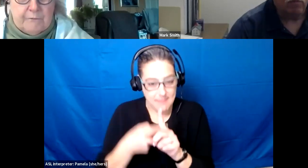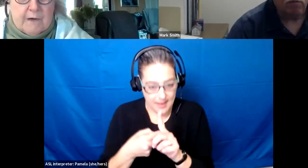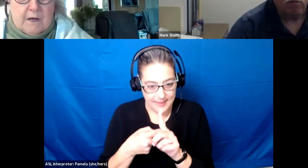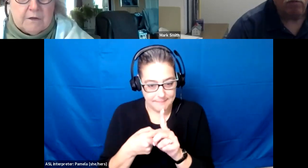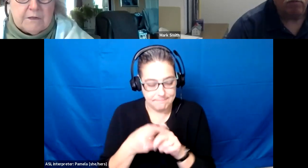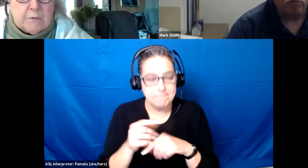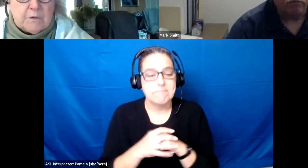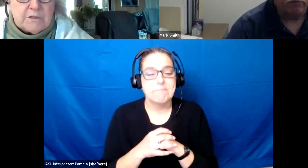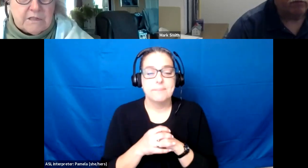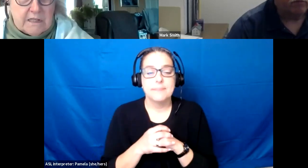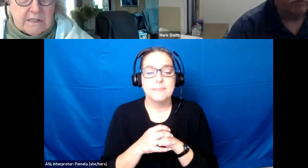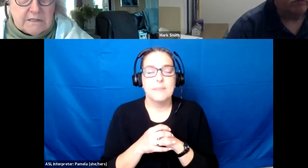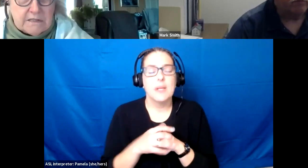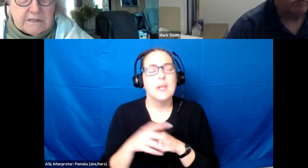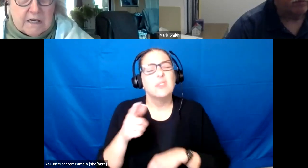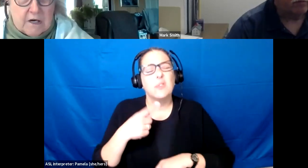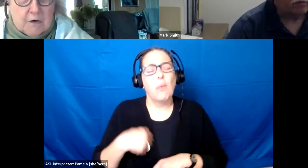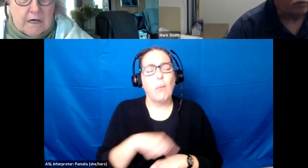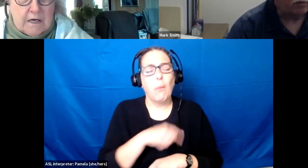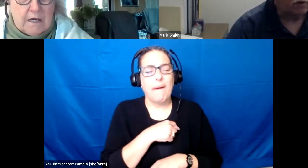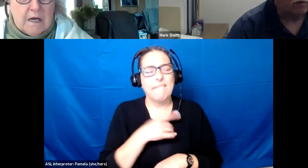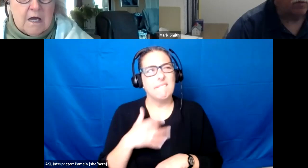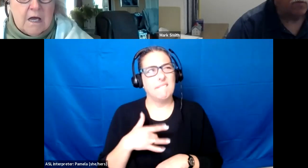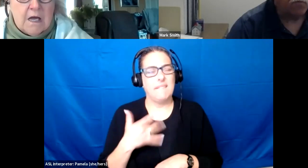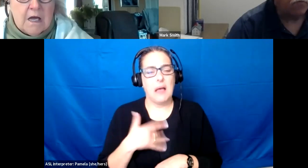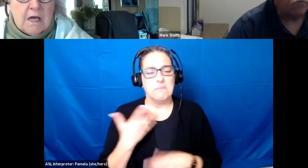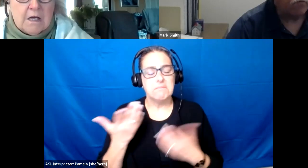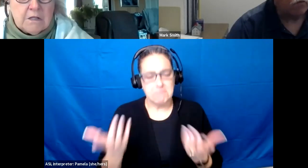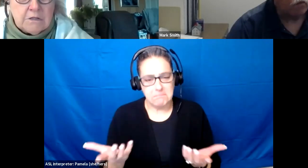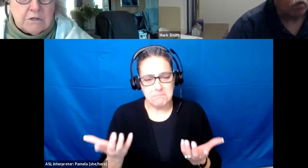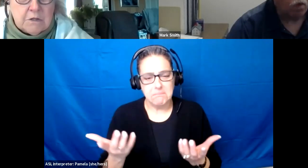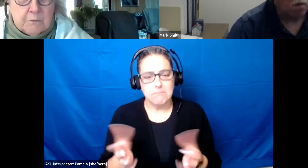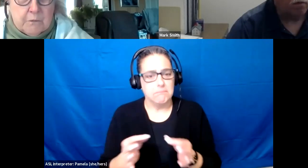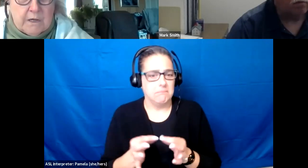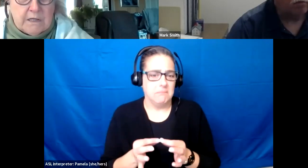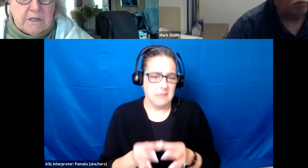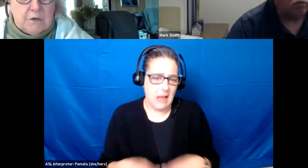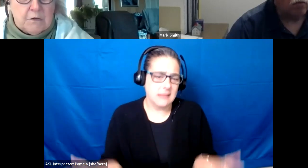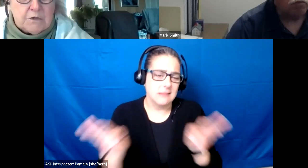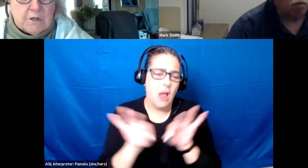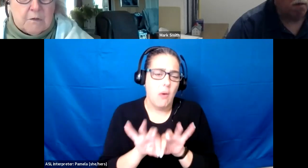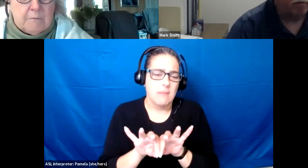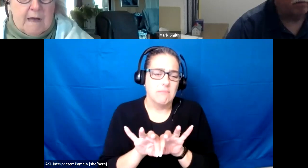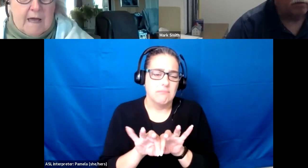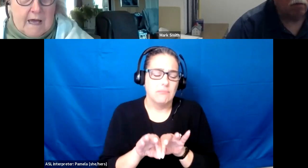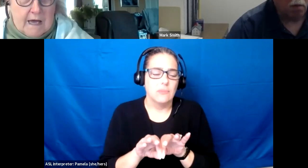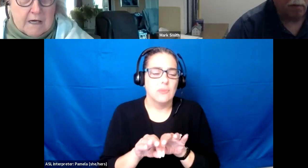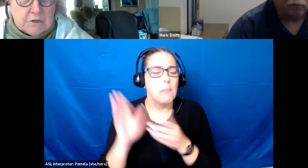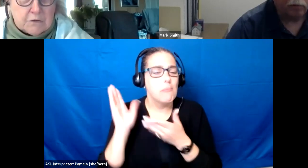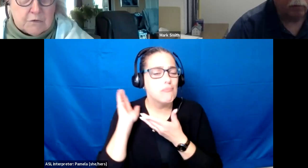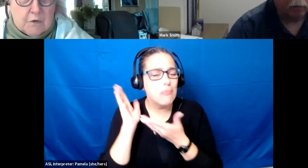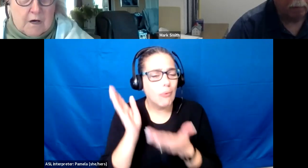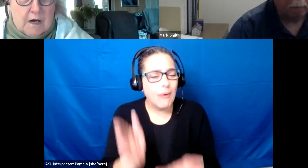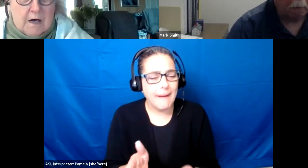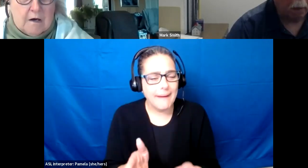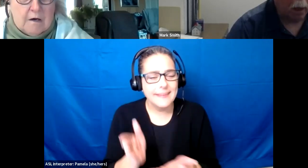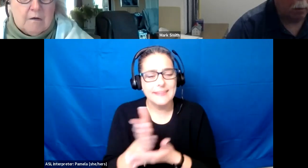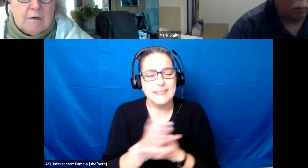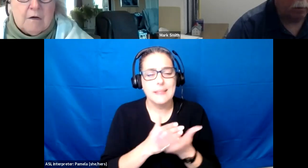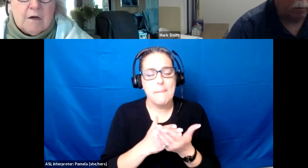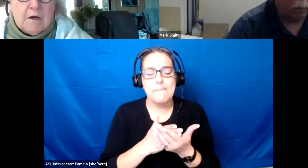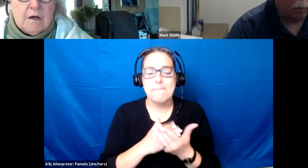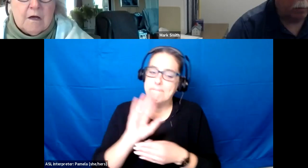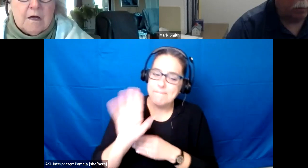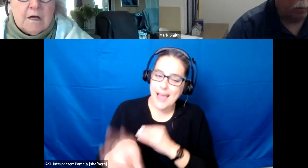And we felt it was necessary to bring you some